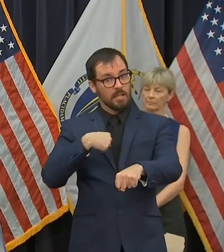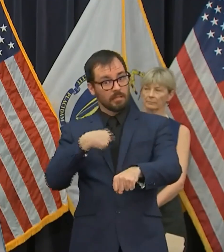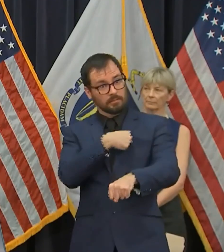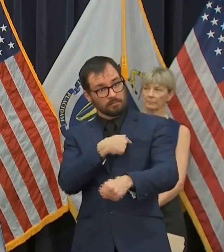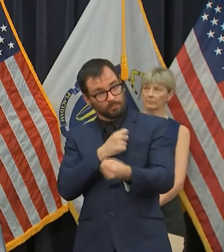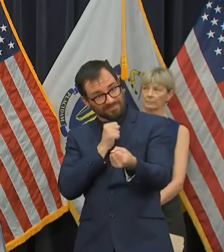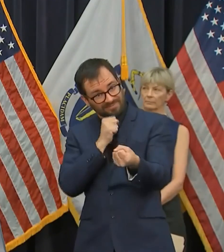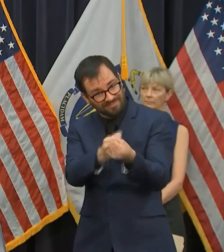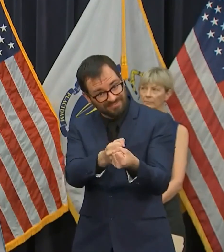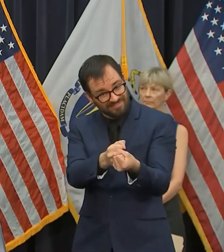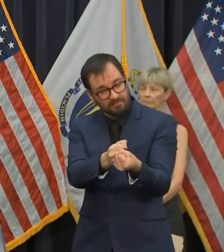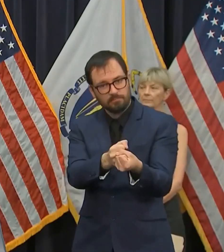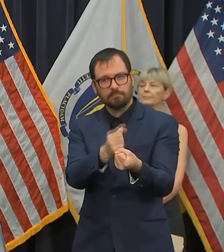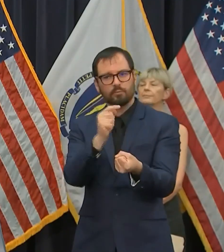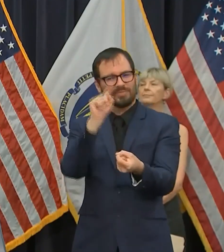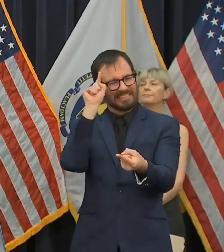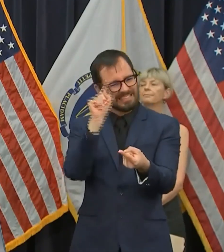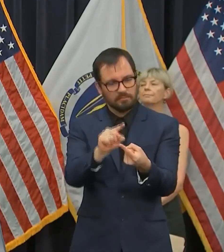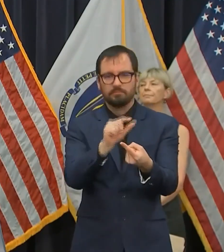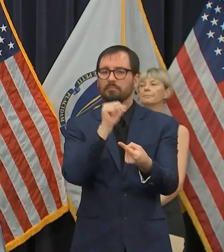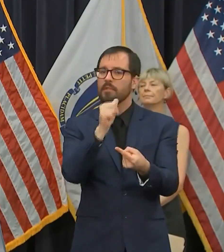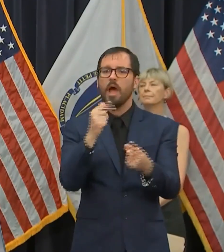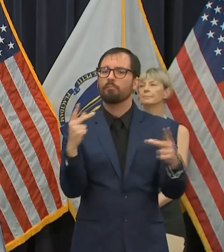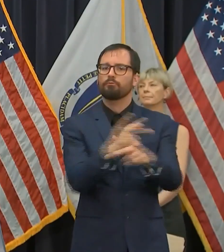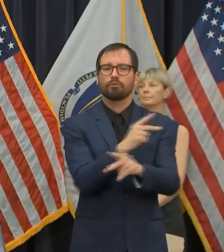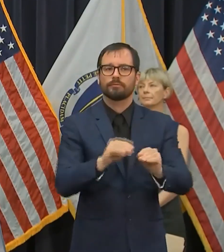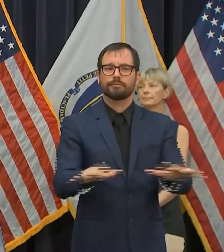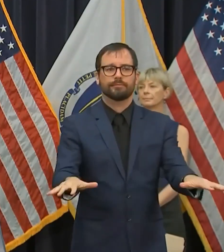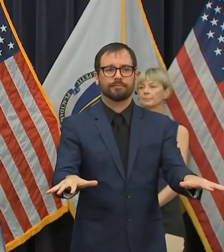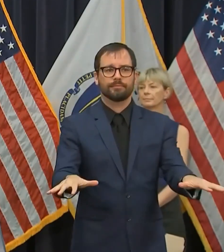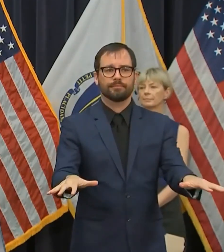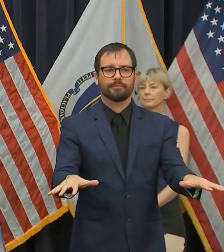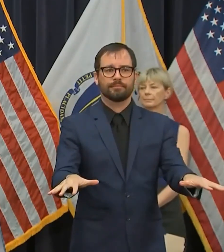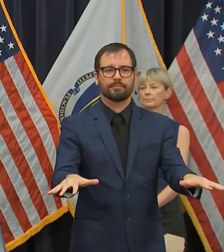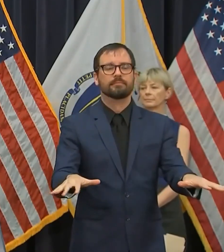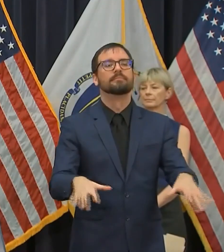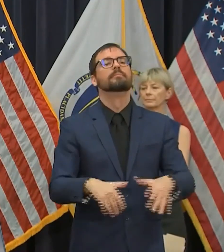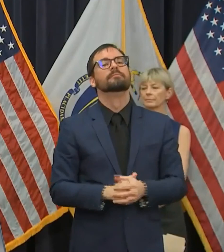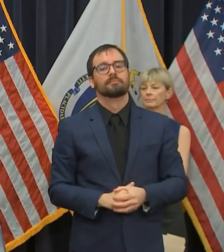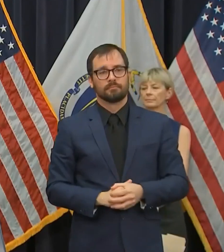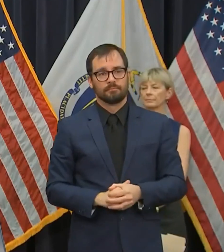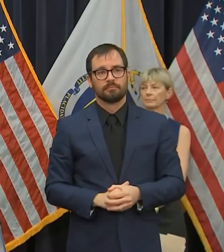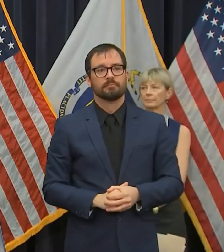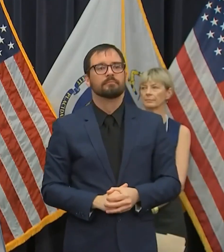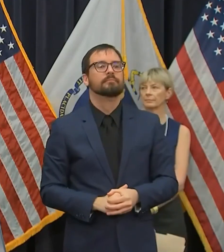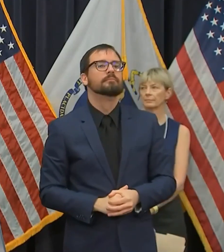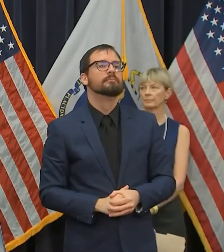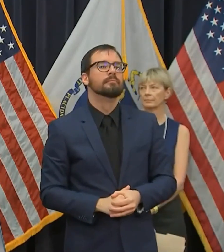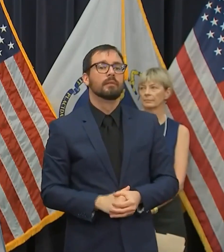Reducing the spread honors these orders, honors and protects them and you and your family.